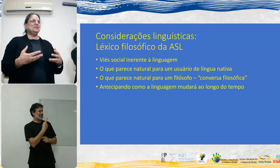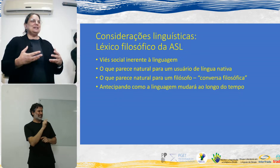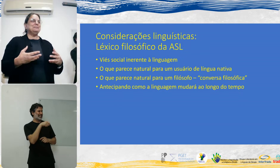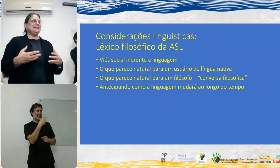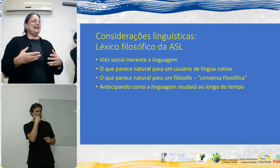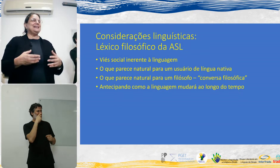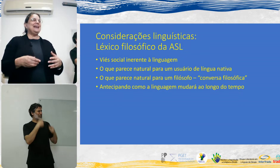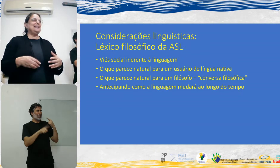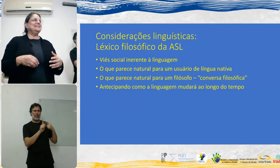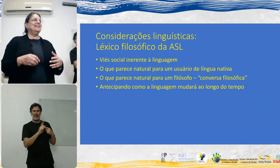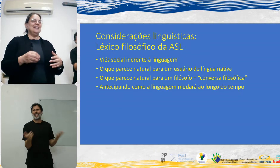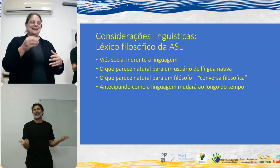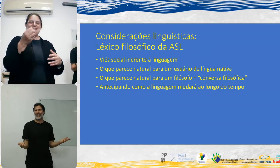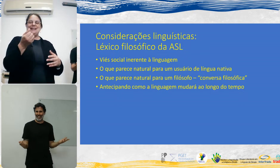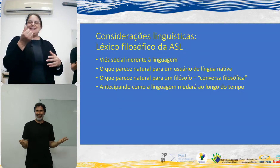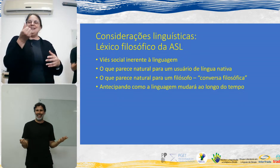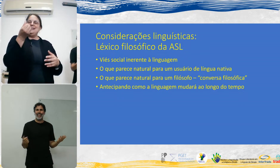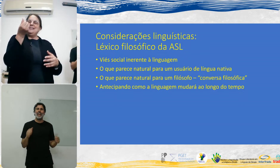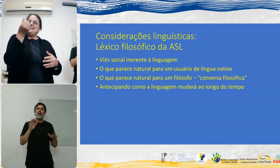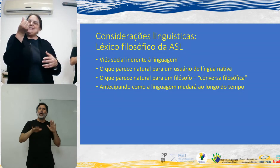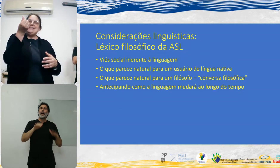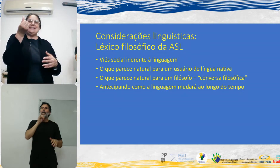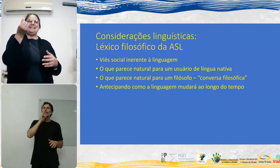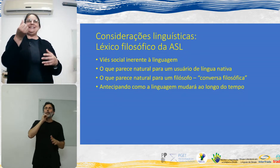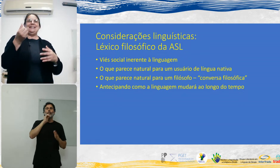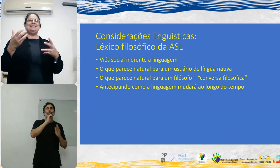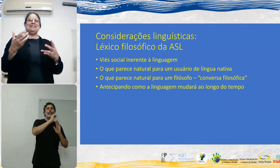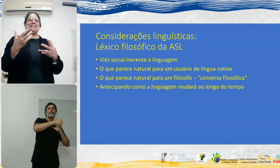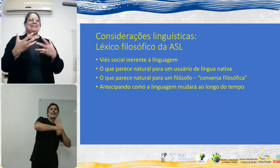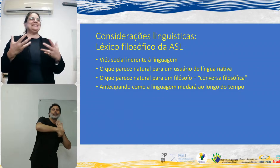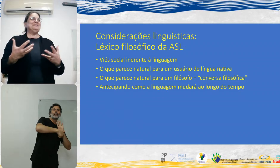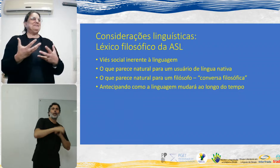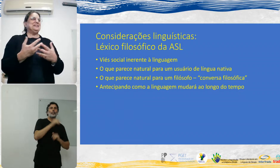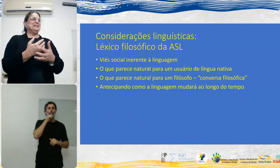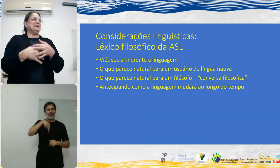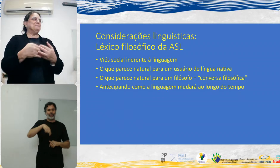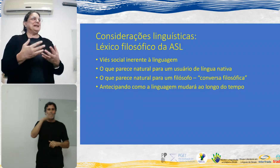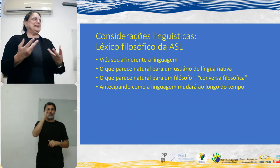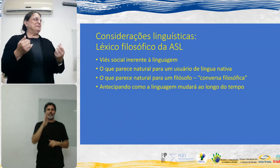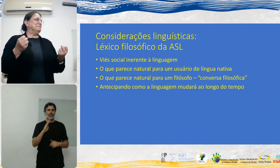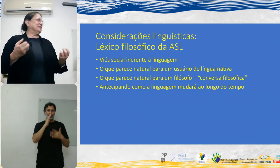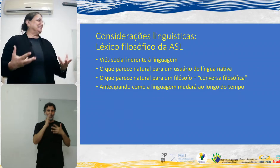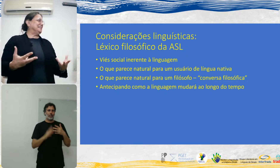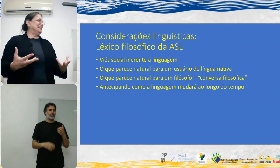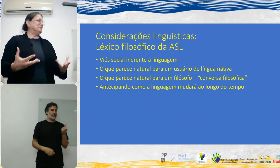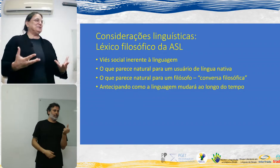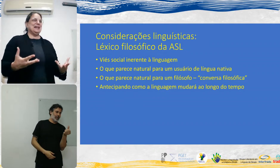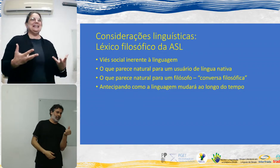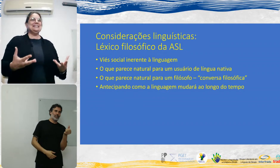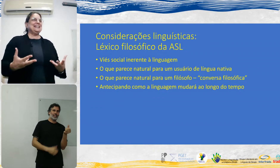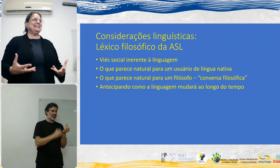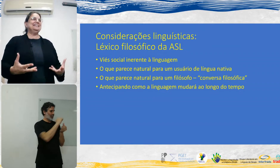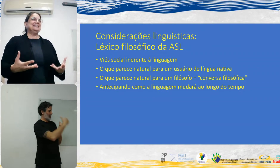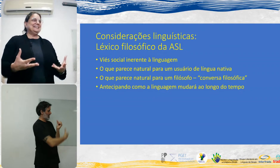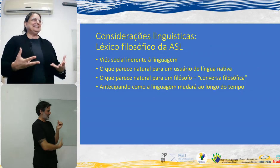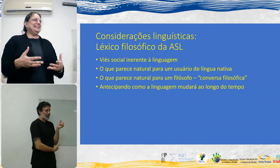hand shapes that I cannot, like 6, it just doesn't feel on my American Sign Language